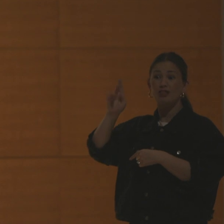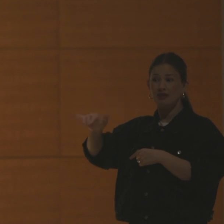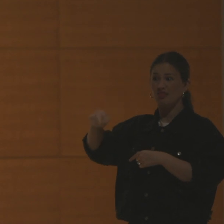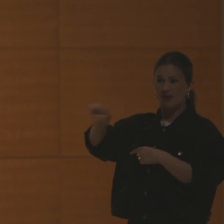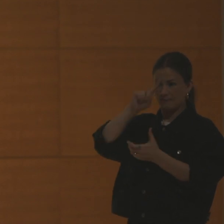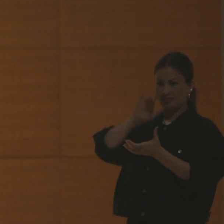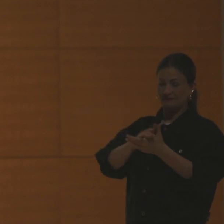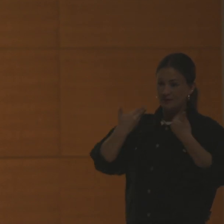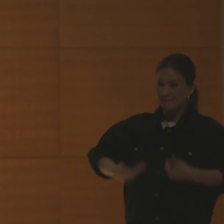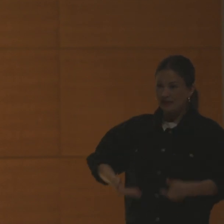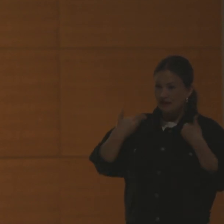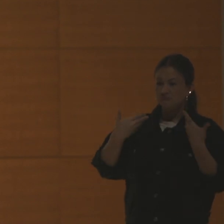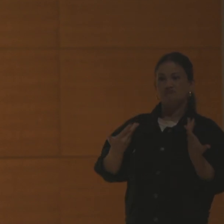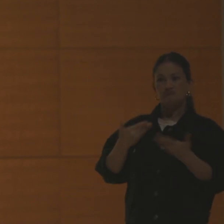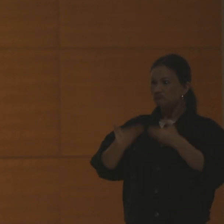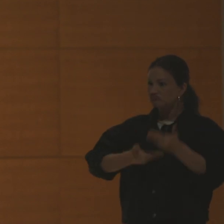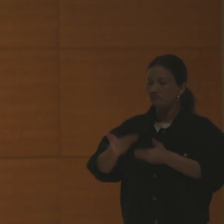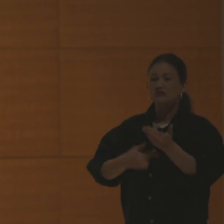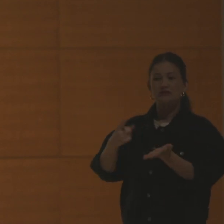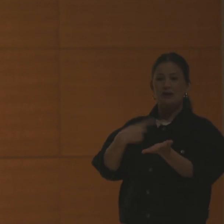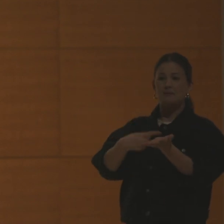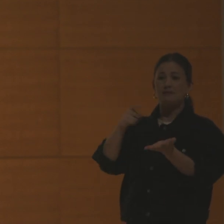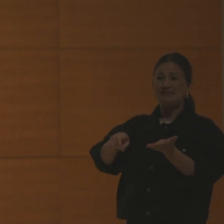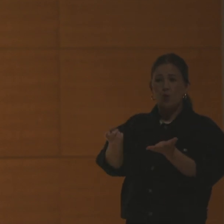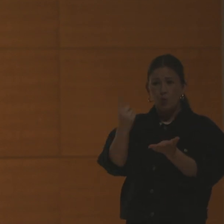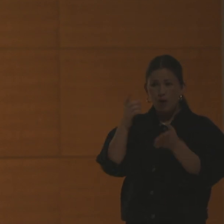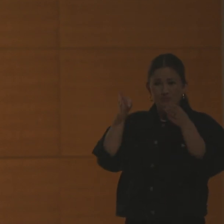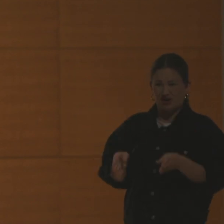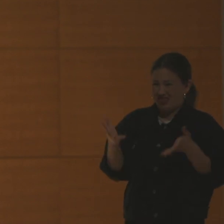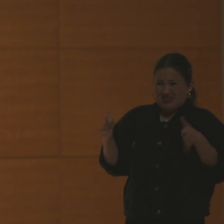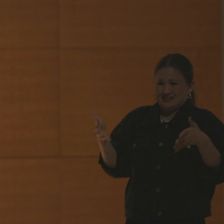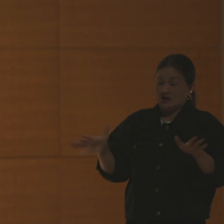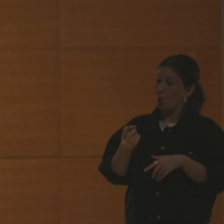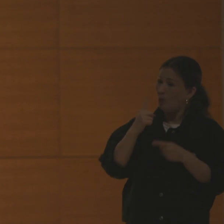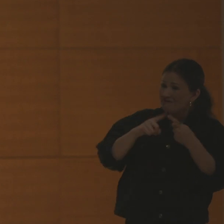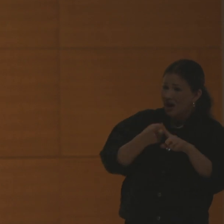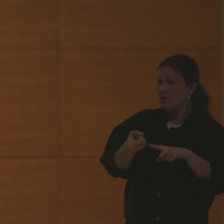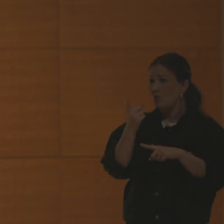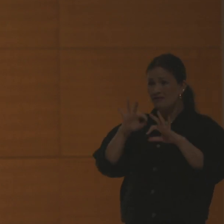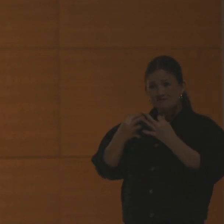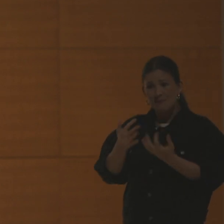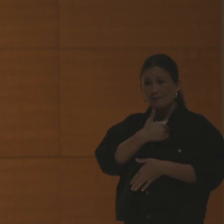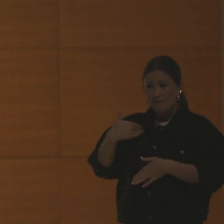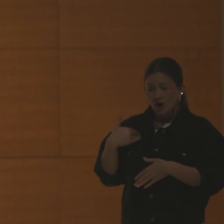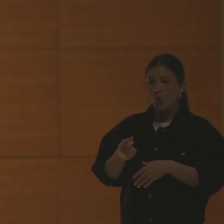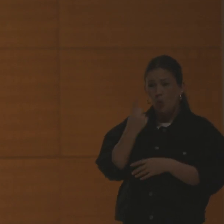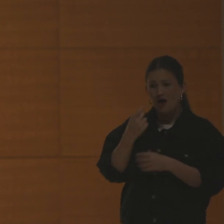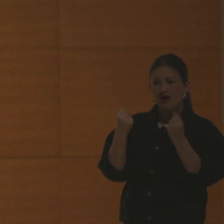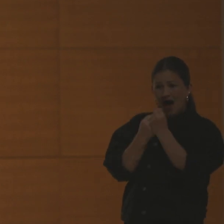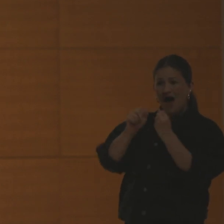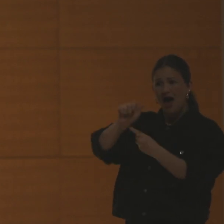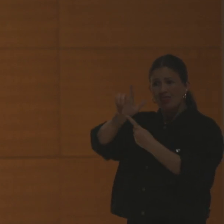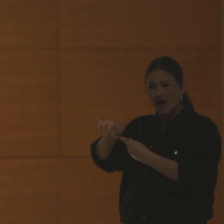me. And sometimes all you need is one person, one friend, one family member, one ally